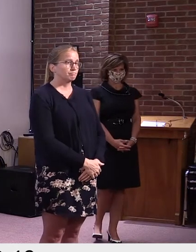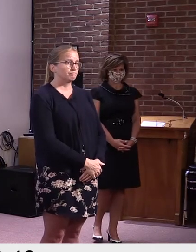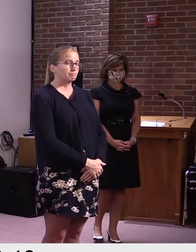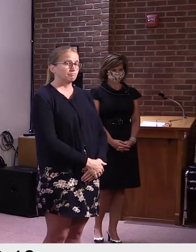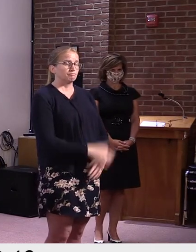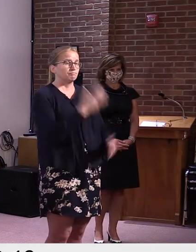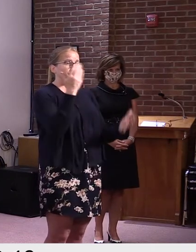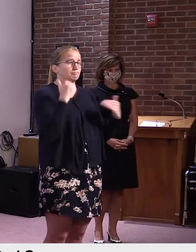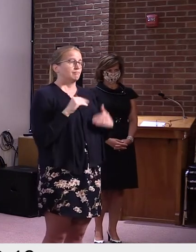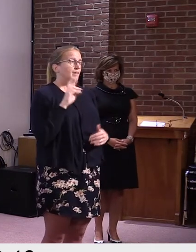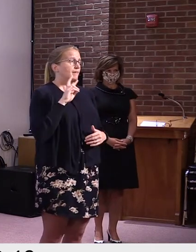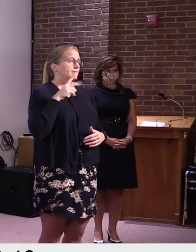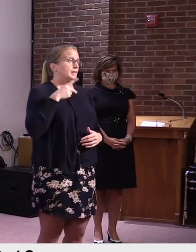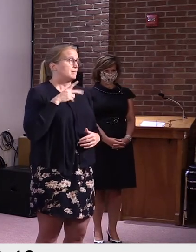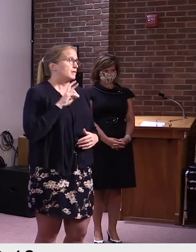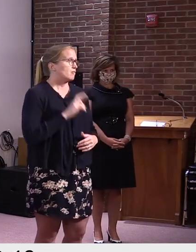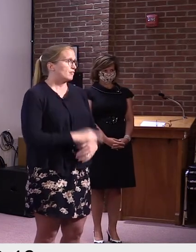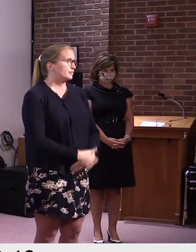John, VPR.